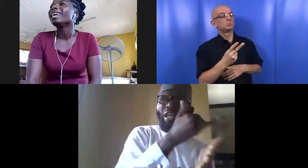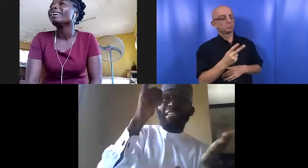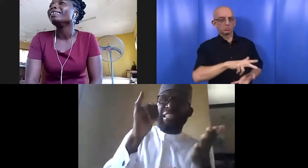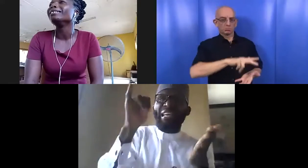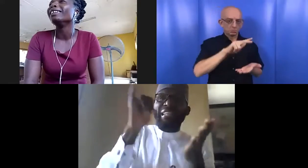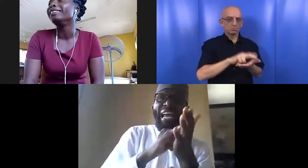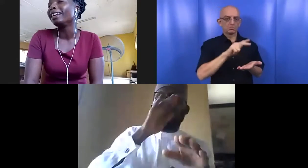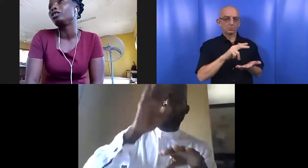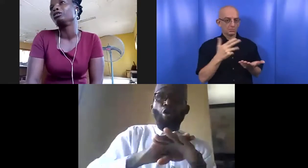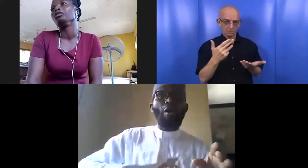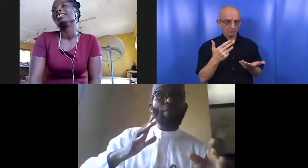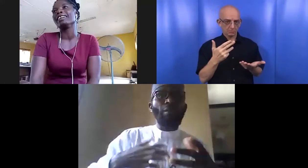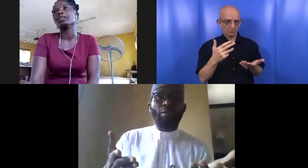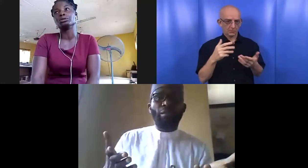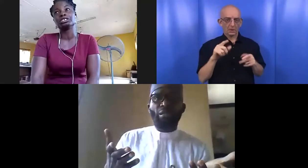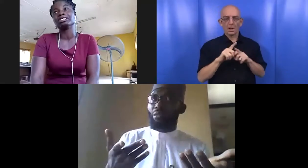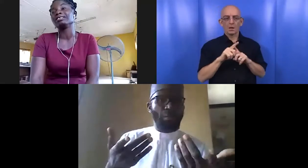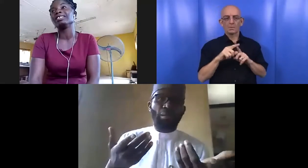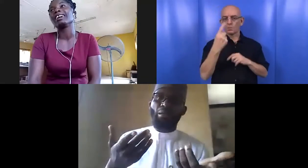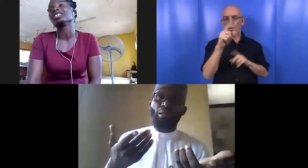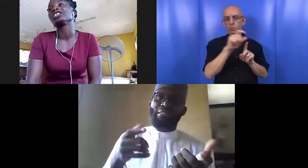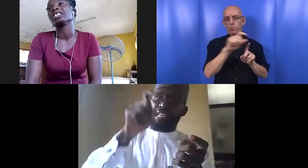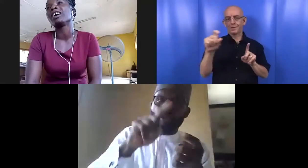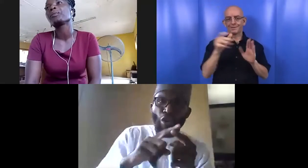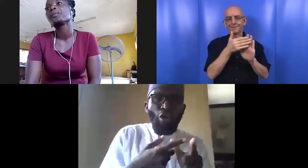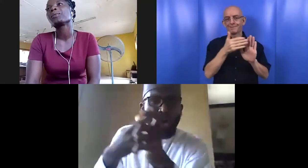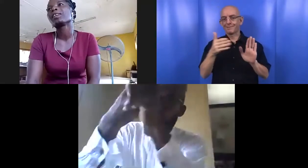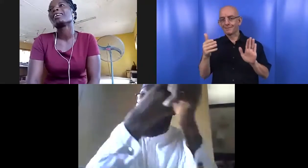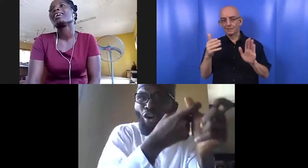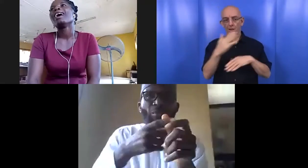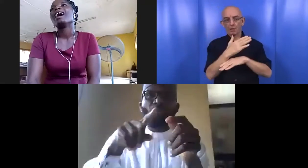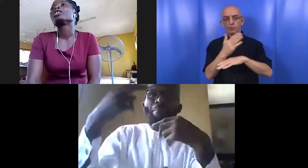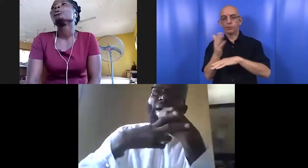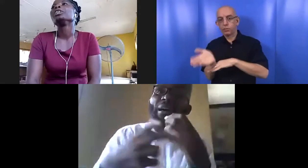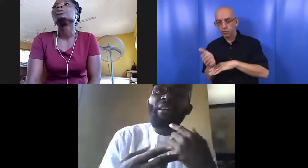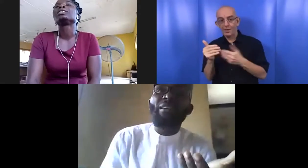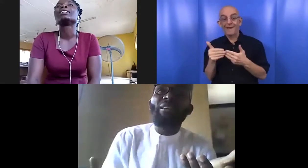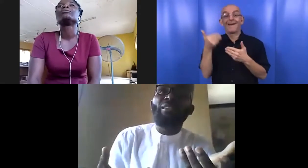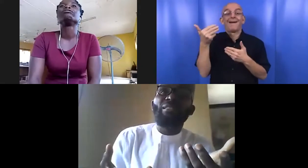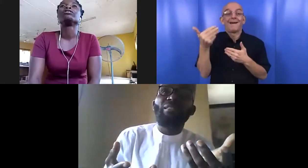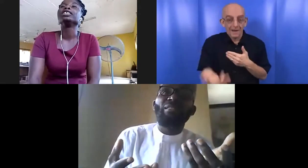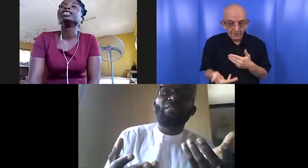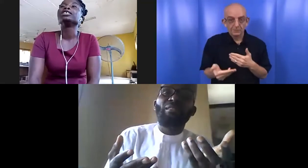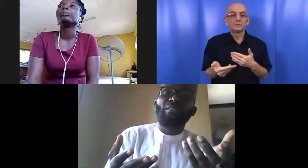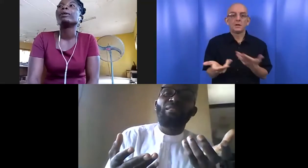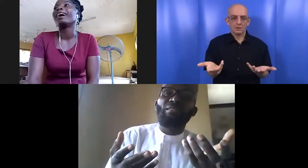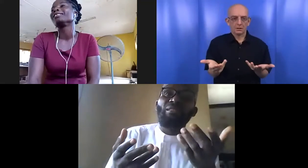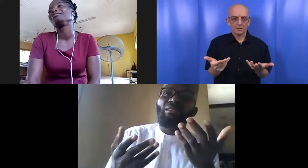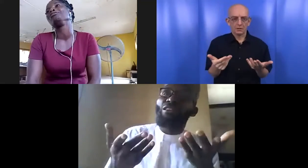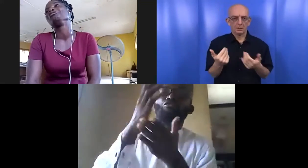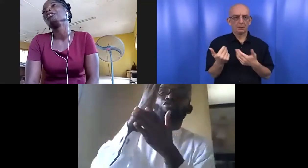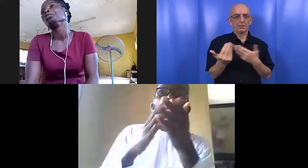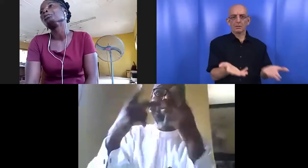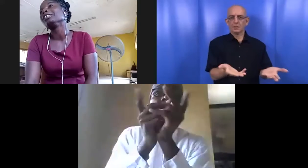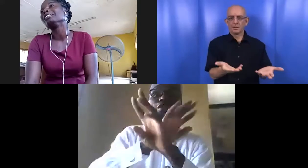within a day to the day they would do the cash transfer. And so we need to start running to banks